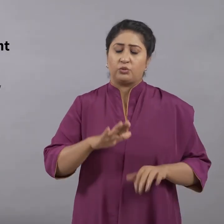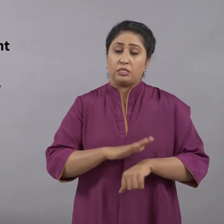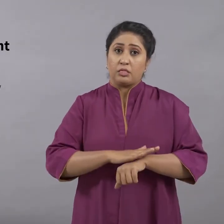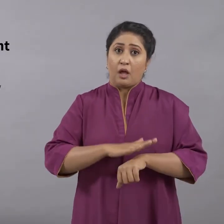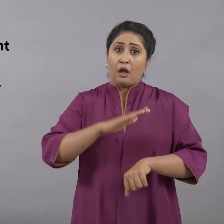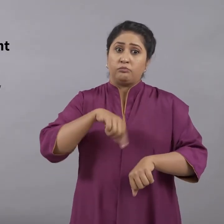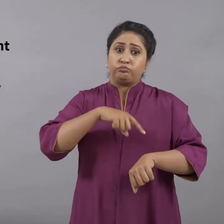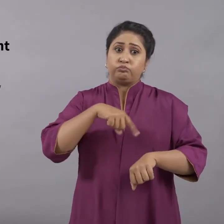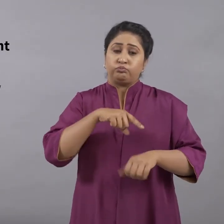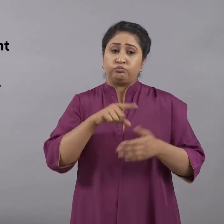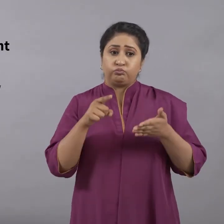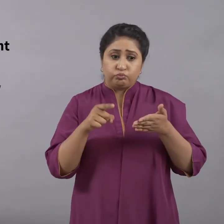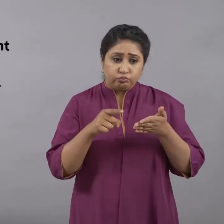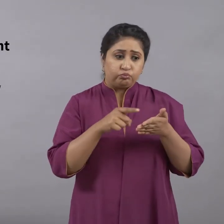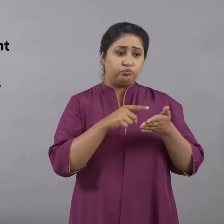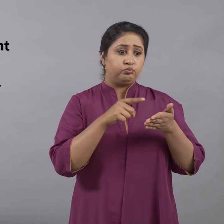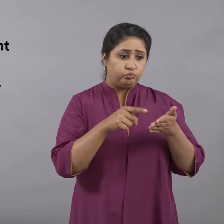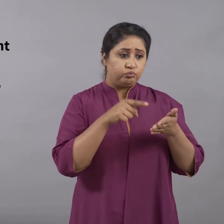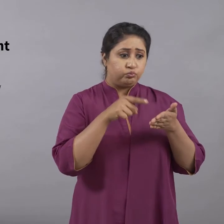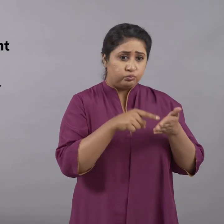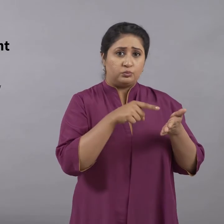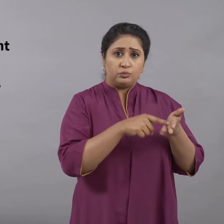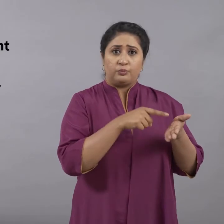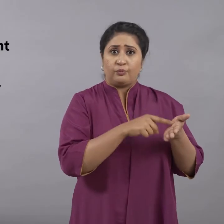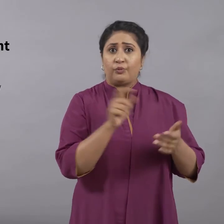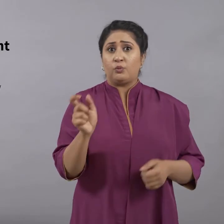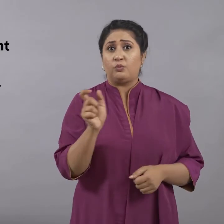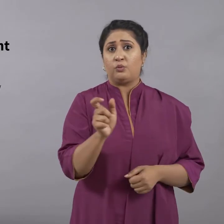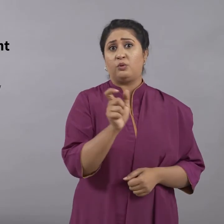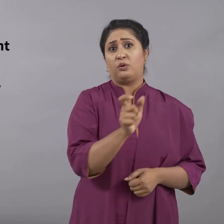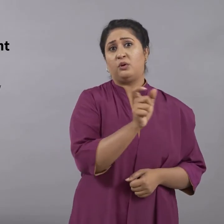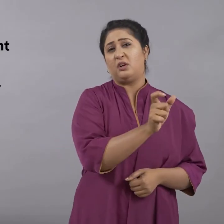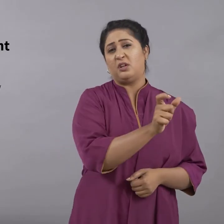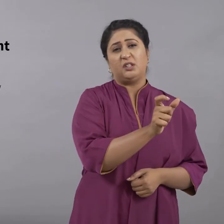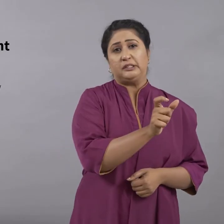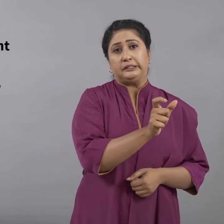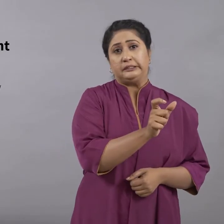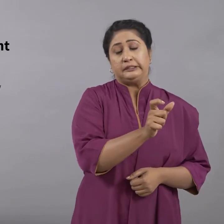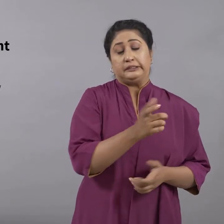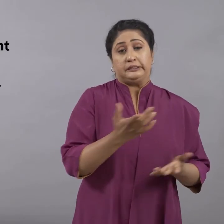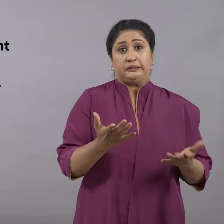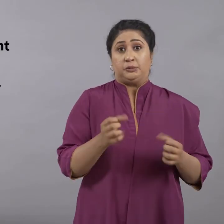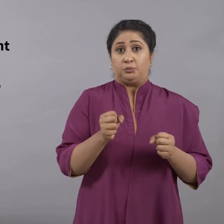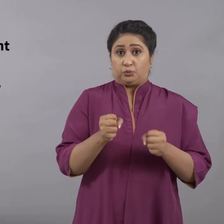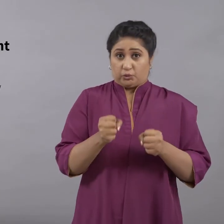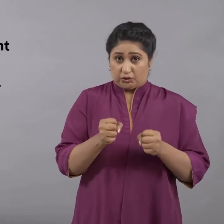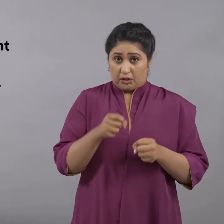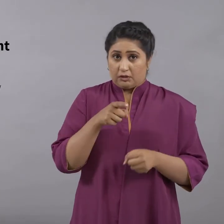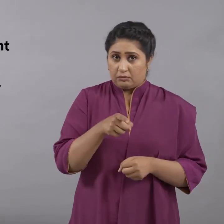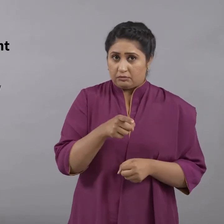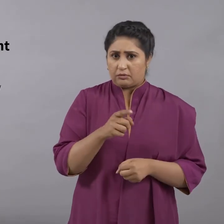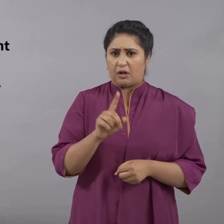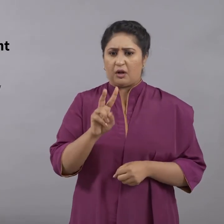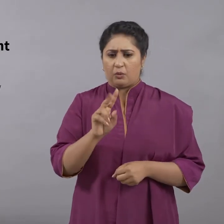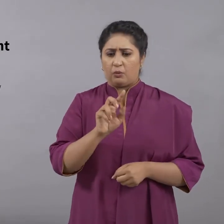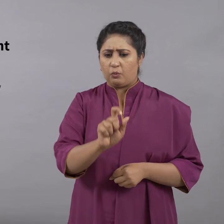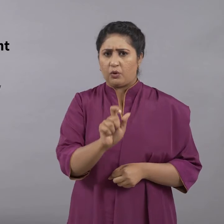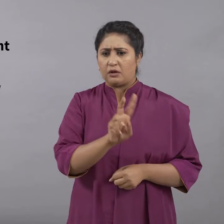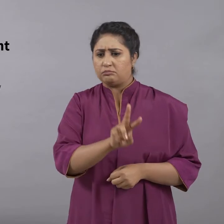time, or is reading the text like it is one word after another and therefore not reading text